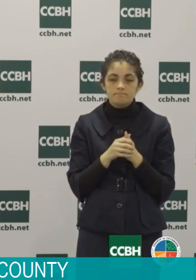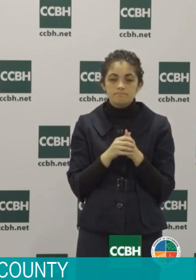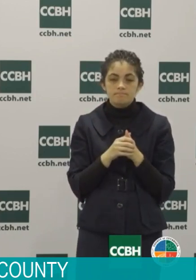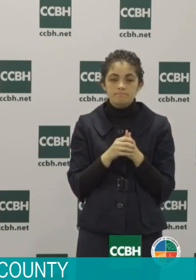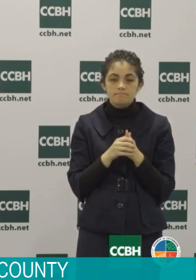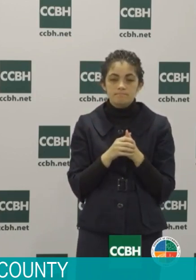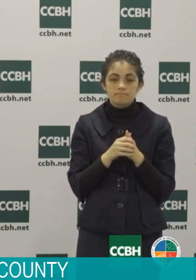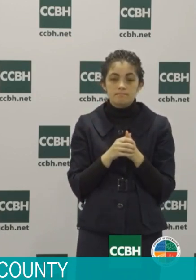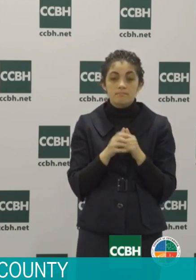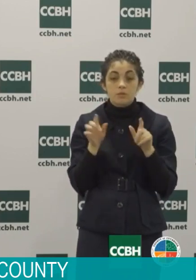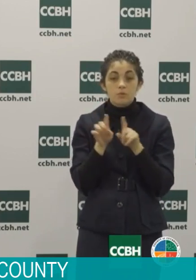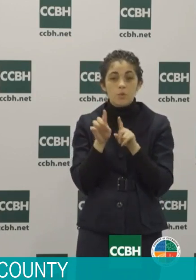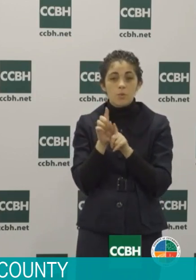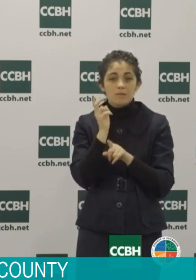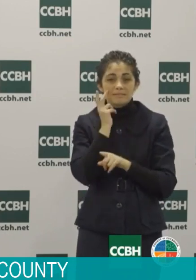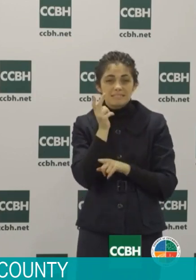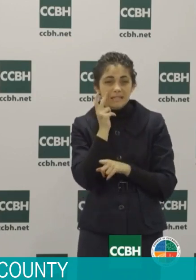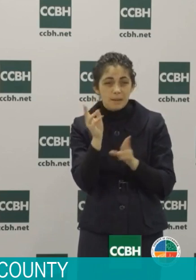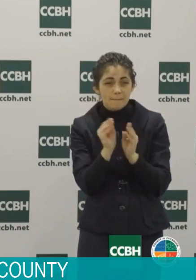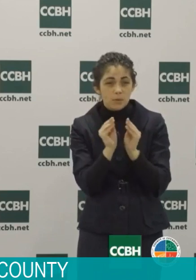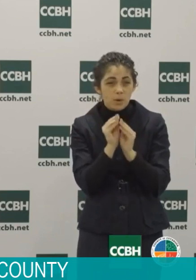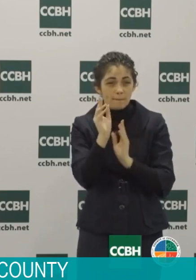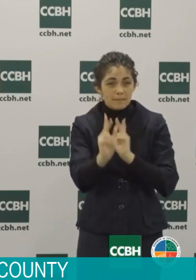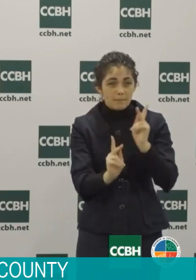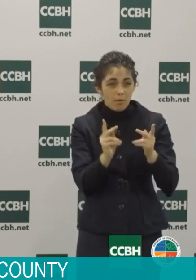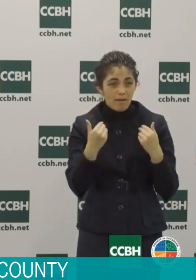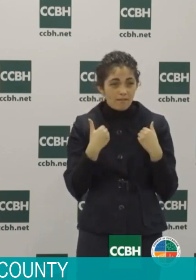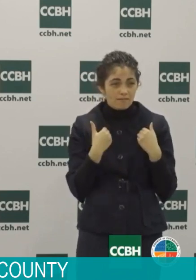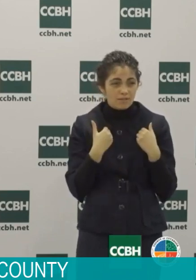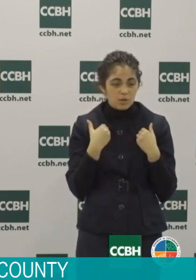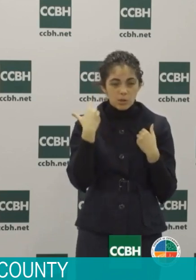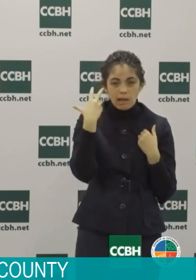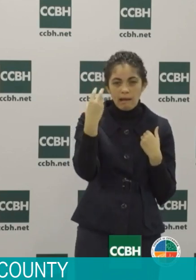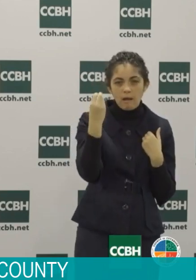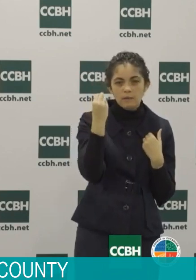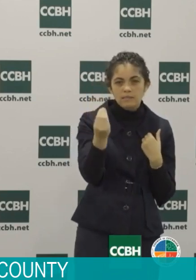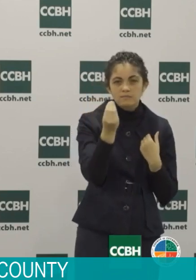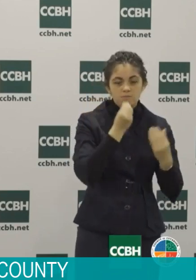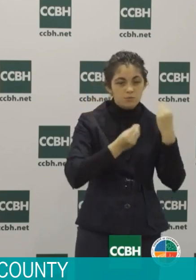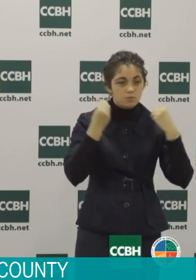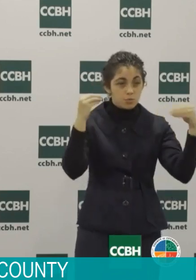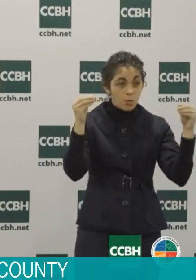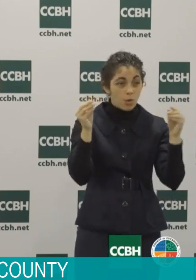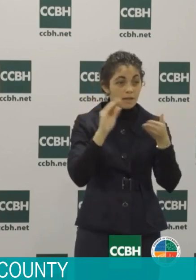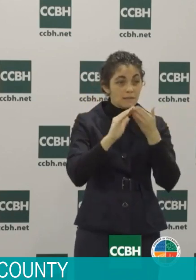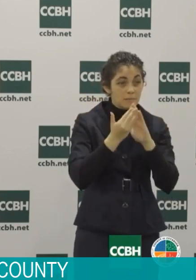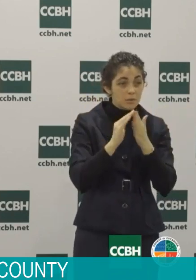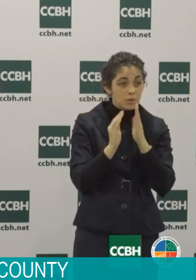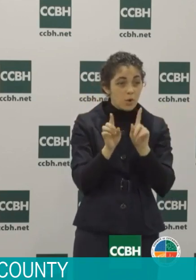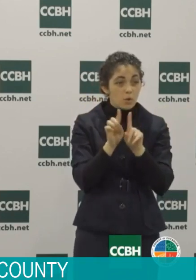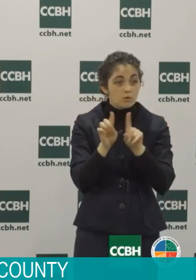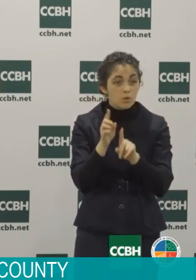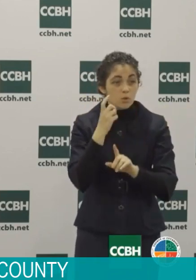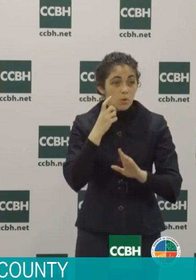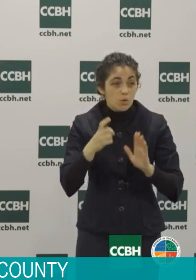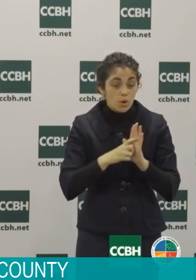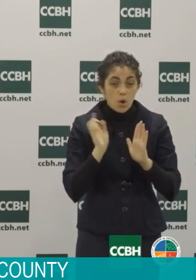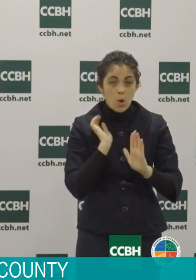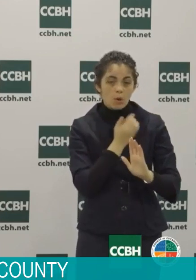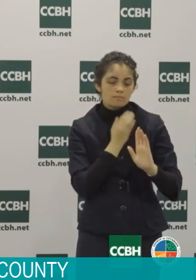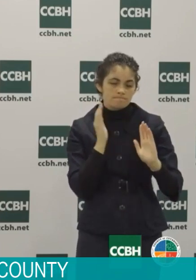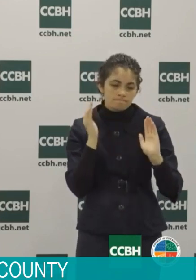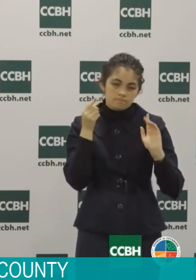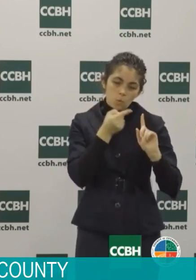most. And so we're starting to see more and more people wear them. If you've been out at grocery stores and in the community, you'll notice that. And so it is our